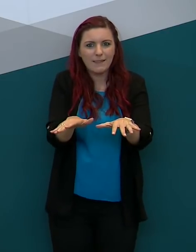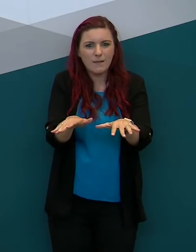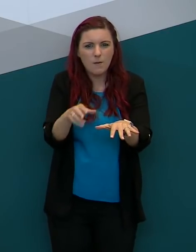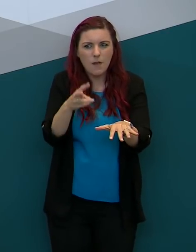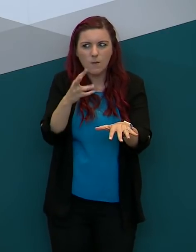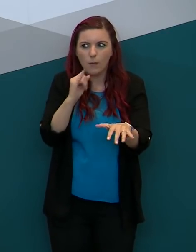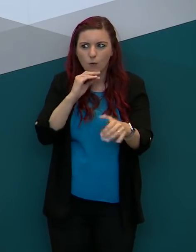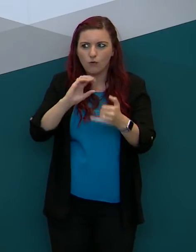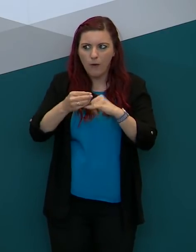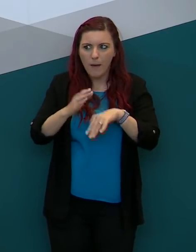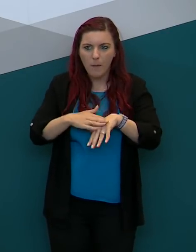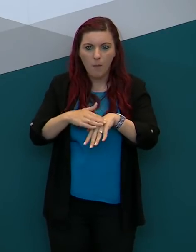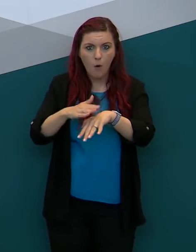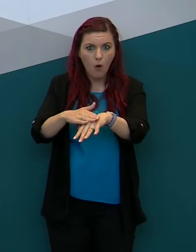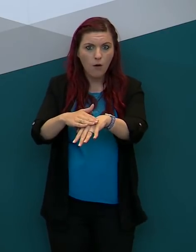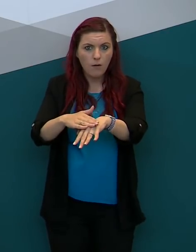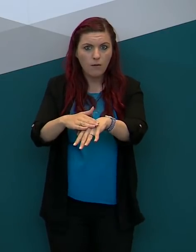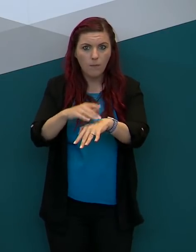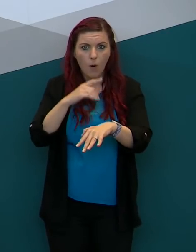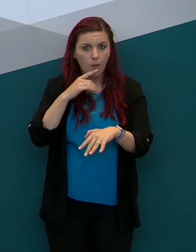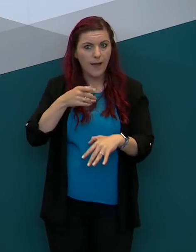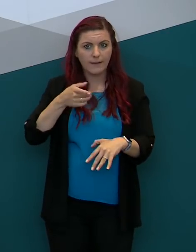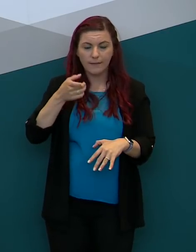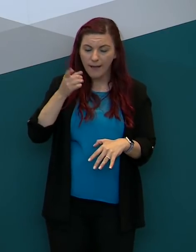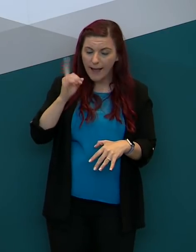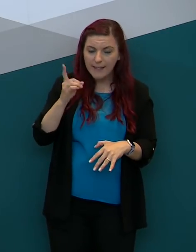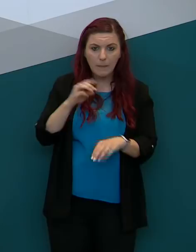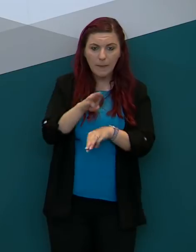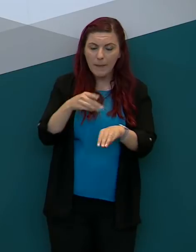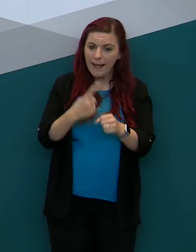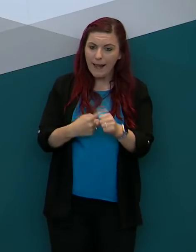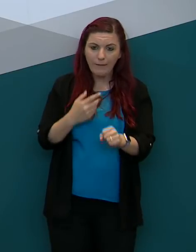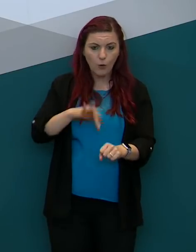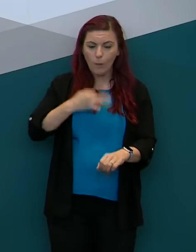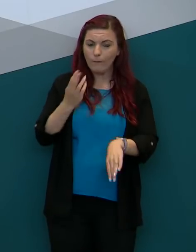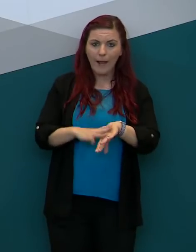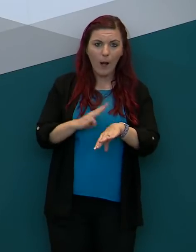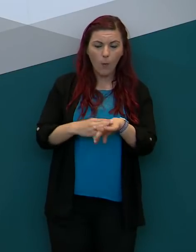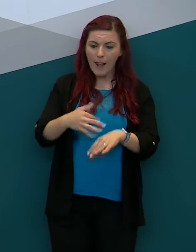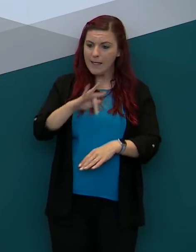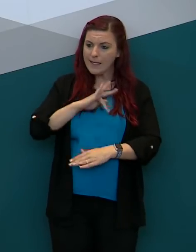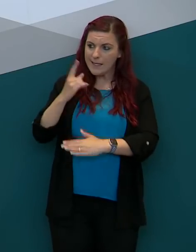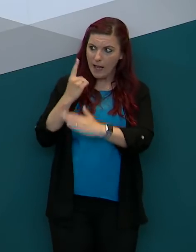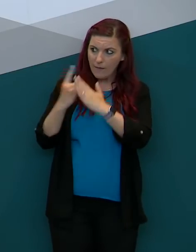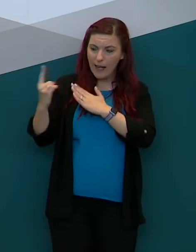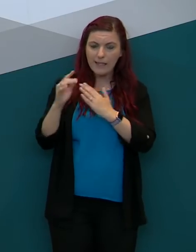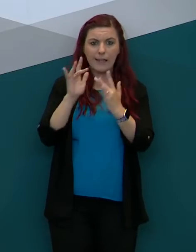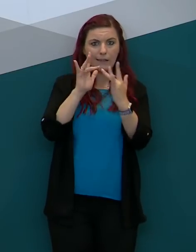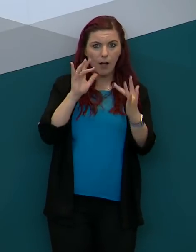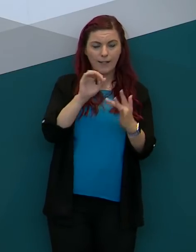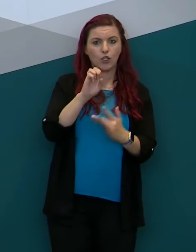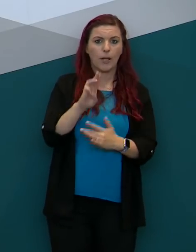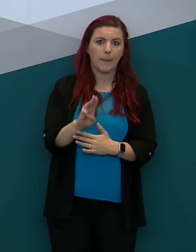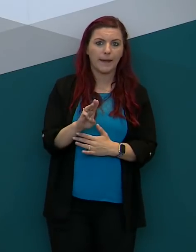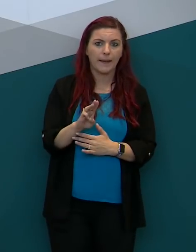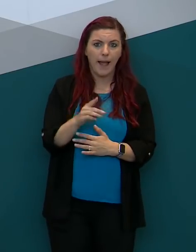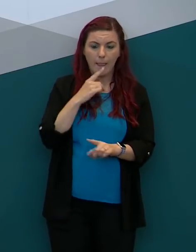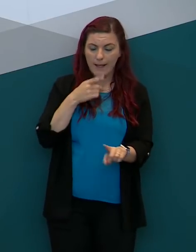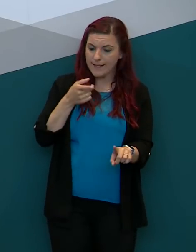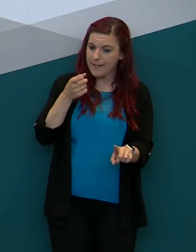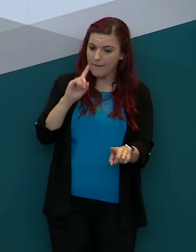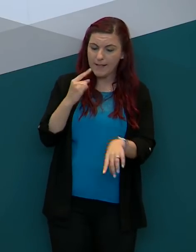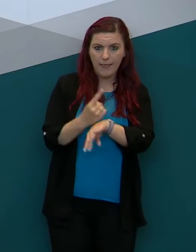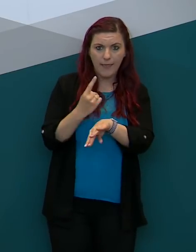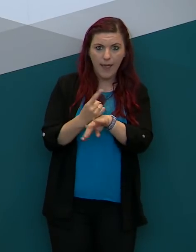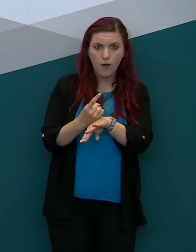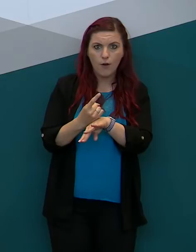the advice to people remains the same throughout that, is to self-isolate, and for their contacts, the advice is to